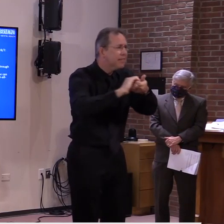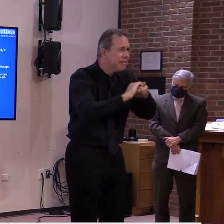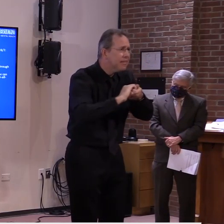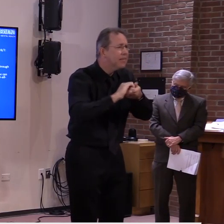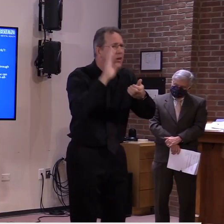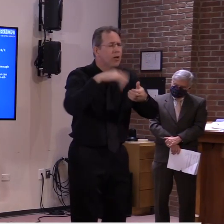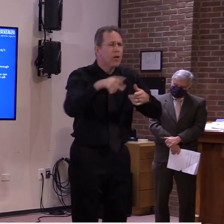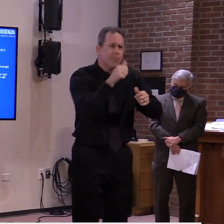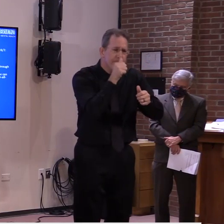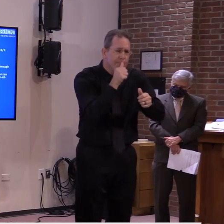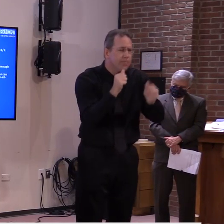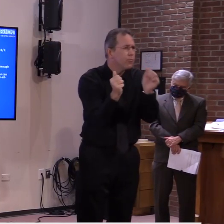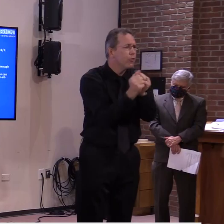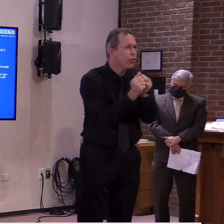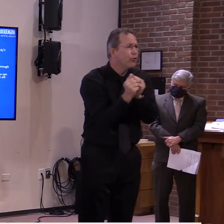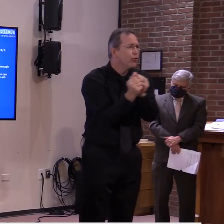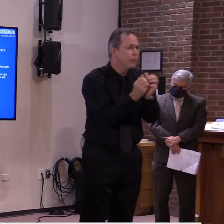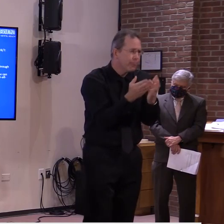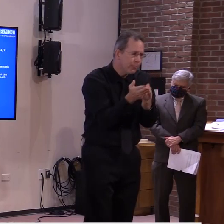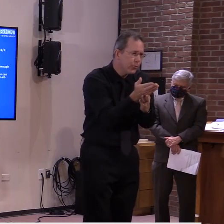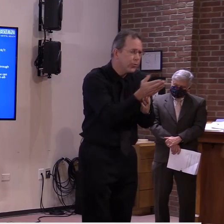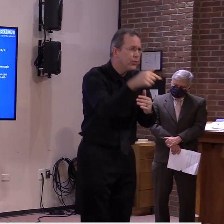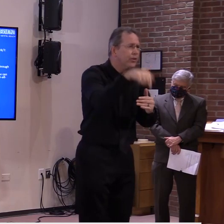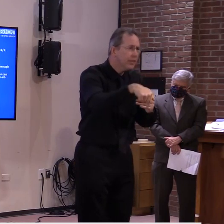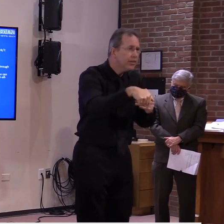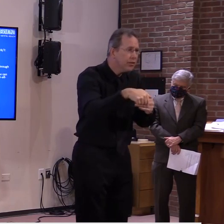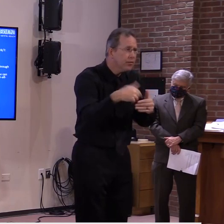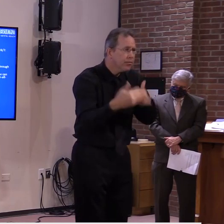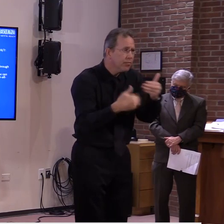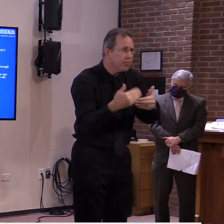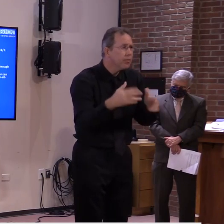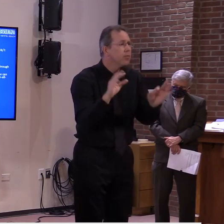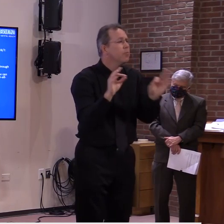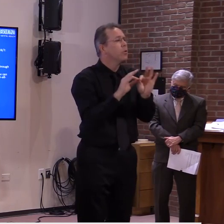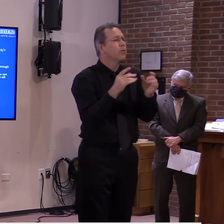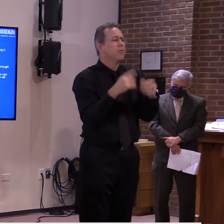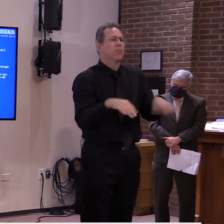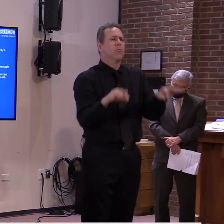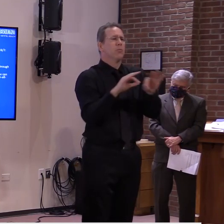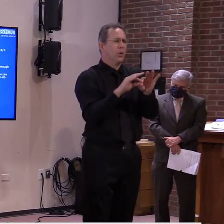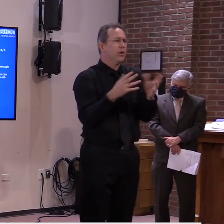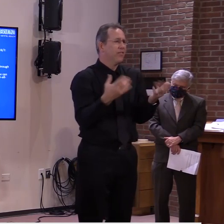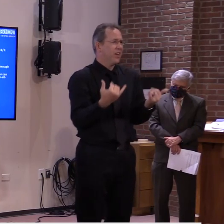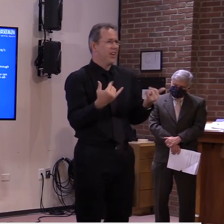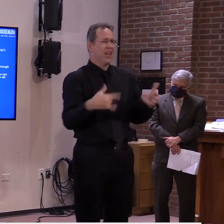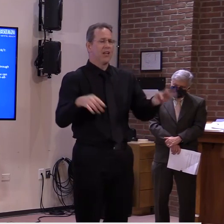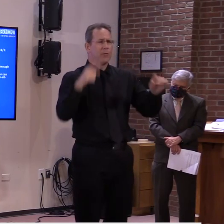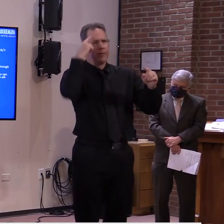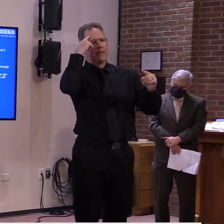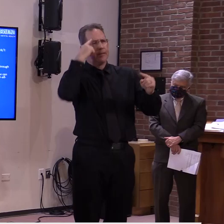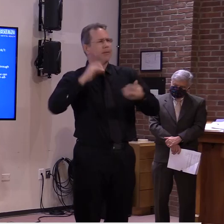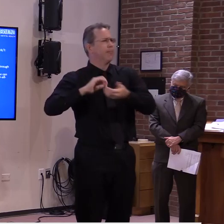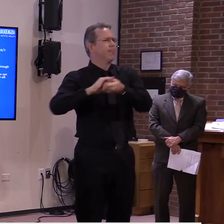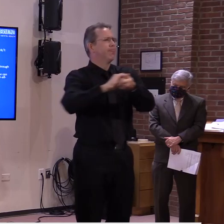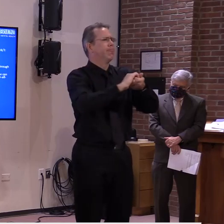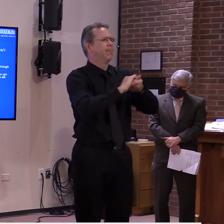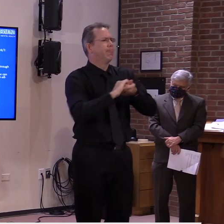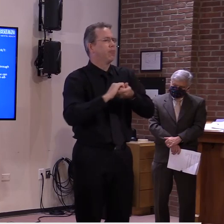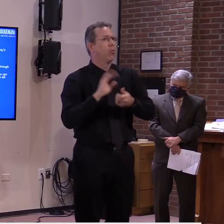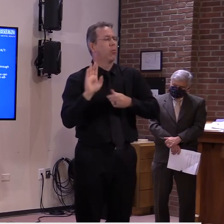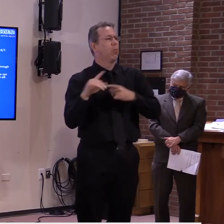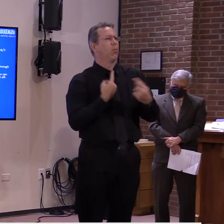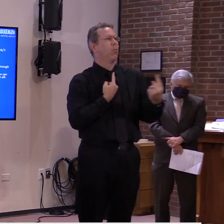in the face of adversity is now more important than ever. And as we stand together as Vermonters, with the